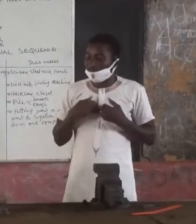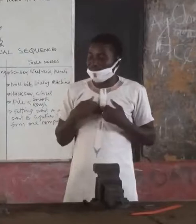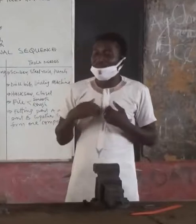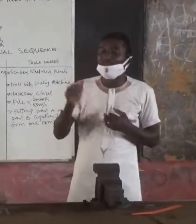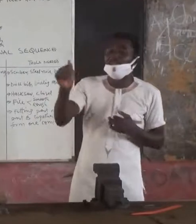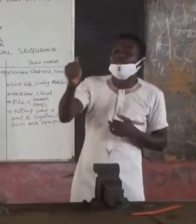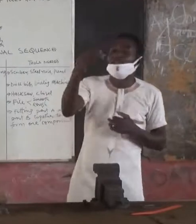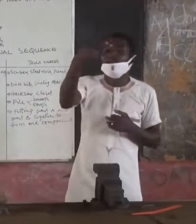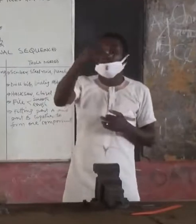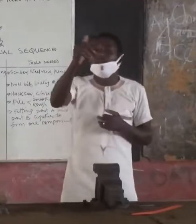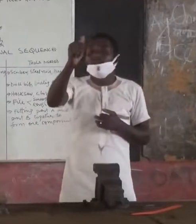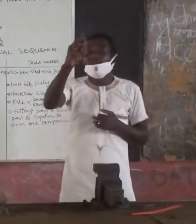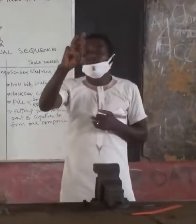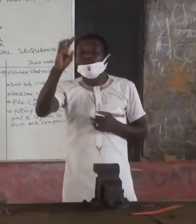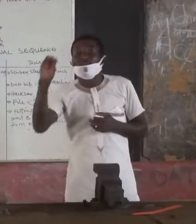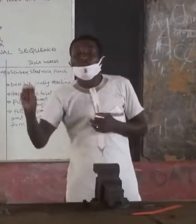have a hammer.